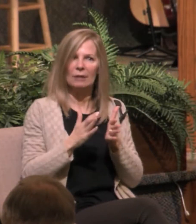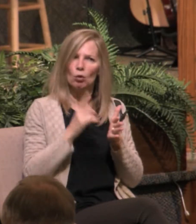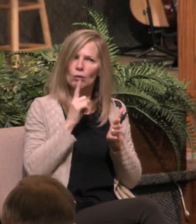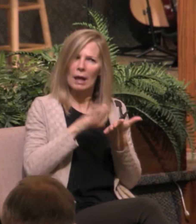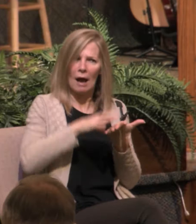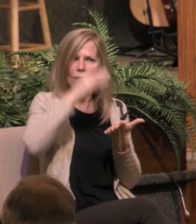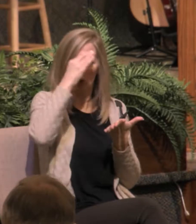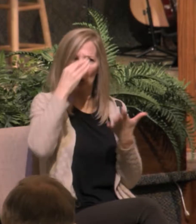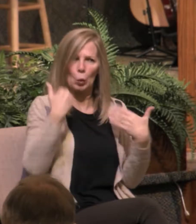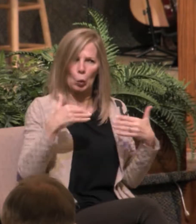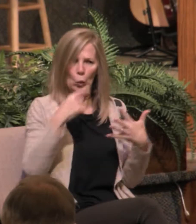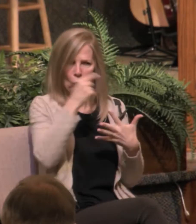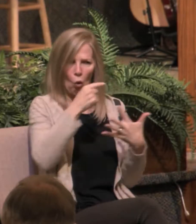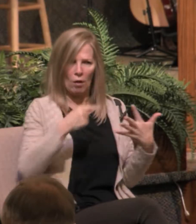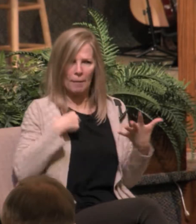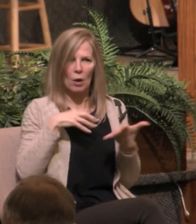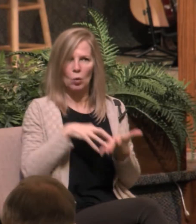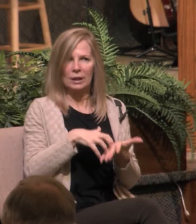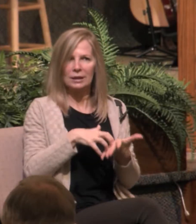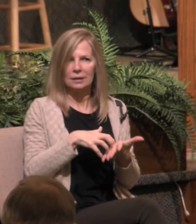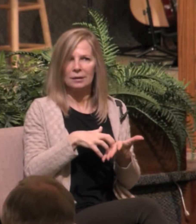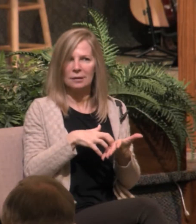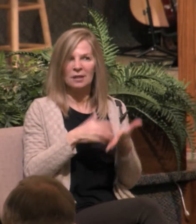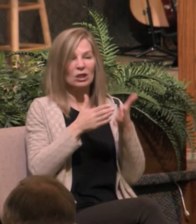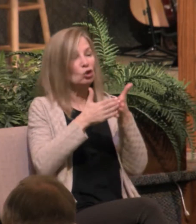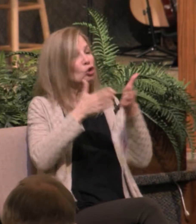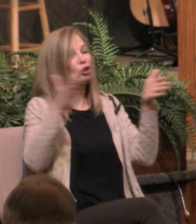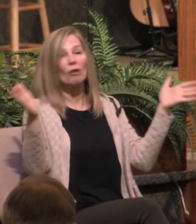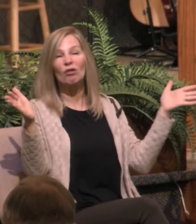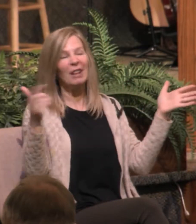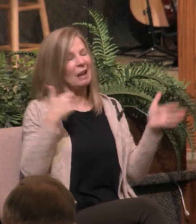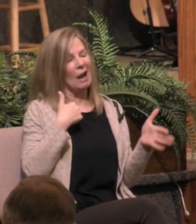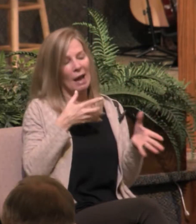well. And as a general rule, I hate them.